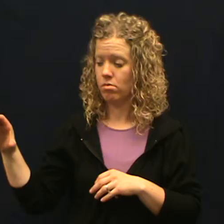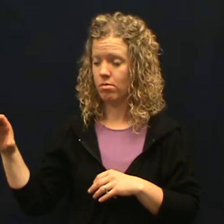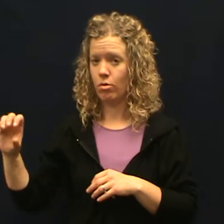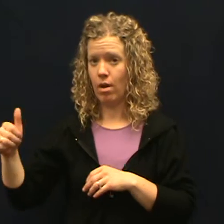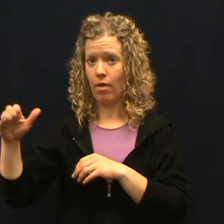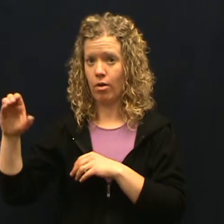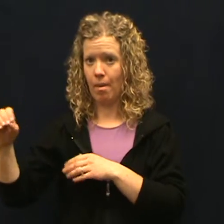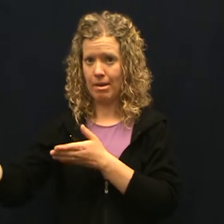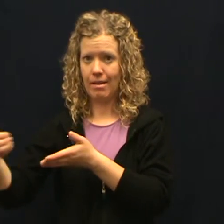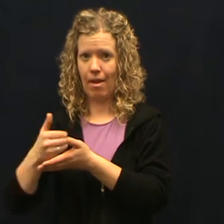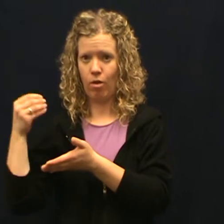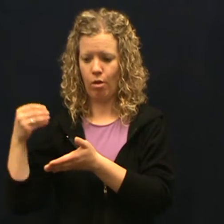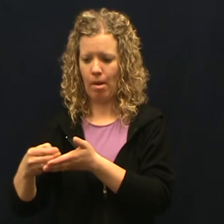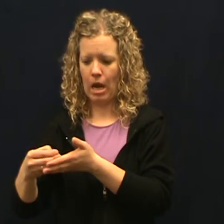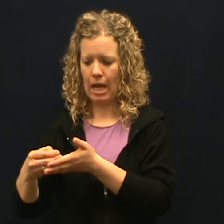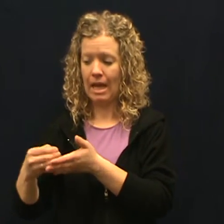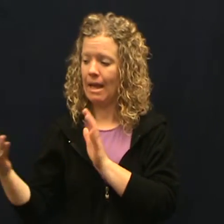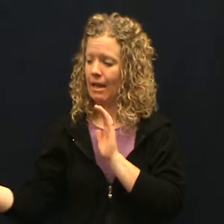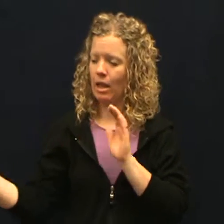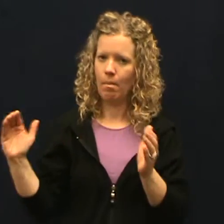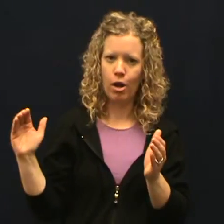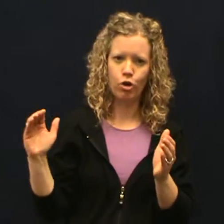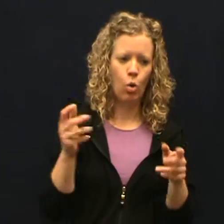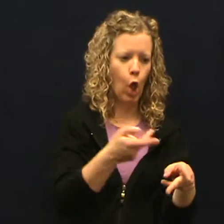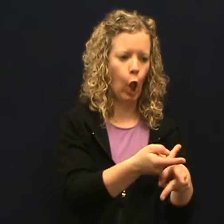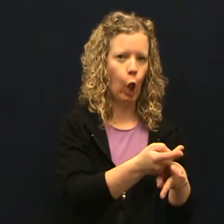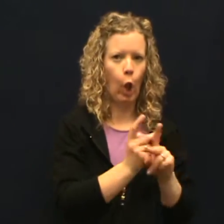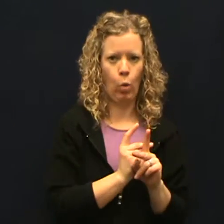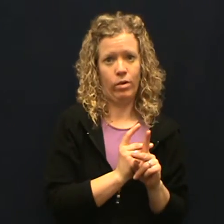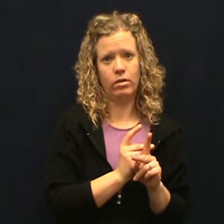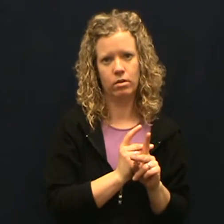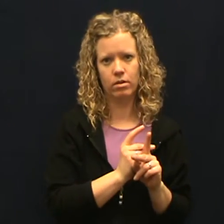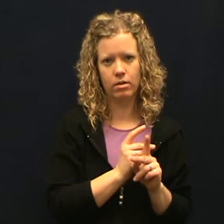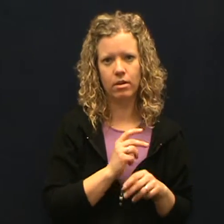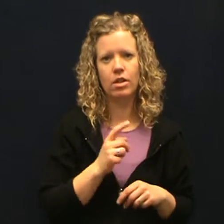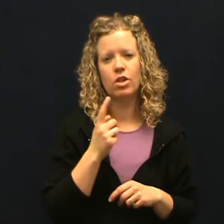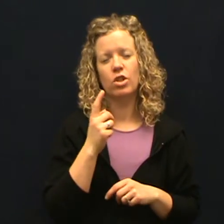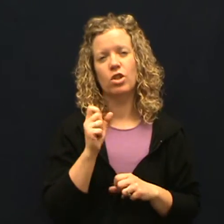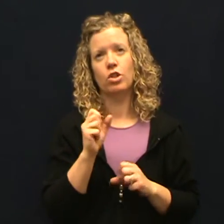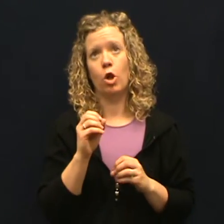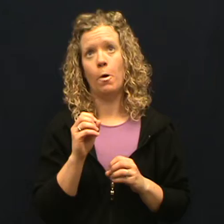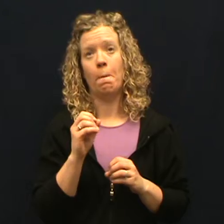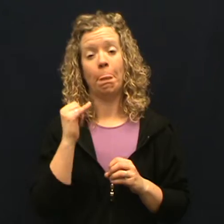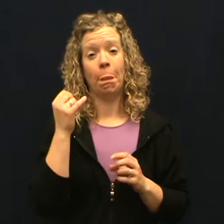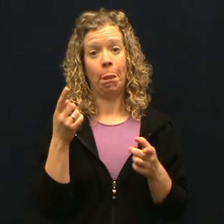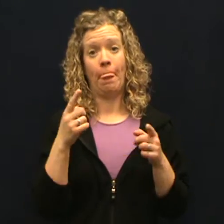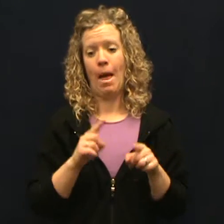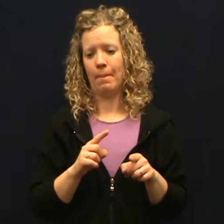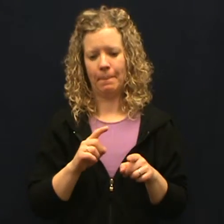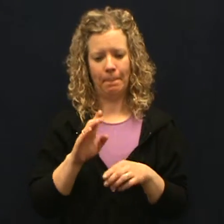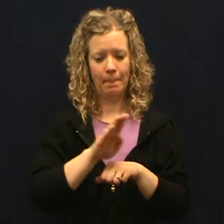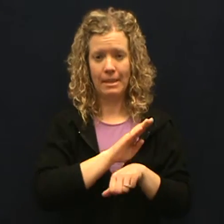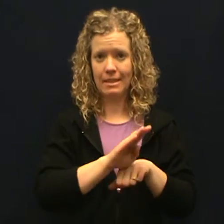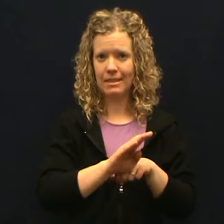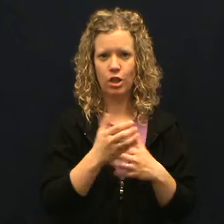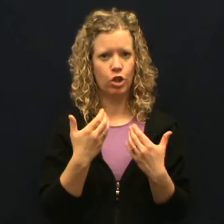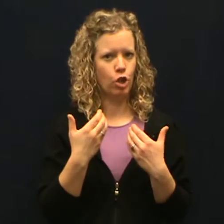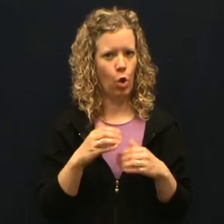a loan, et cetera, et cetera. And finally, if companies don't want to extend credit